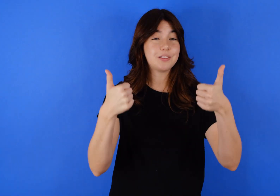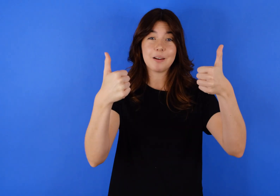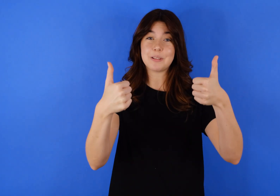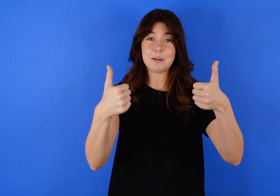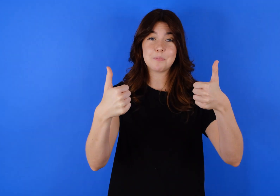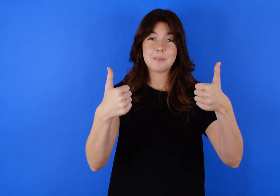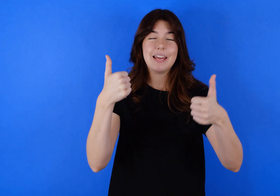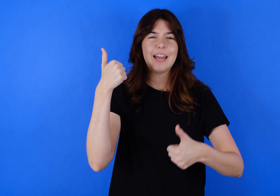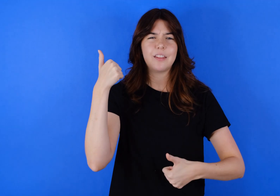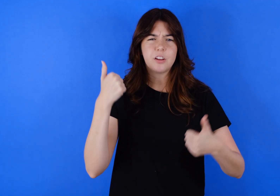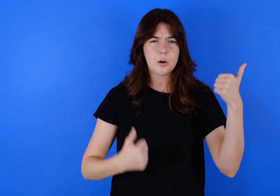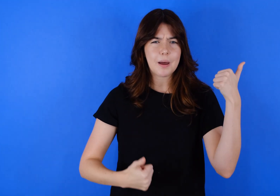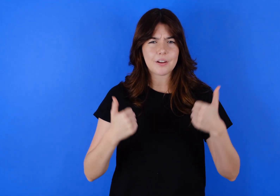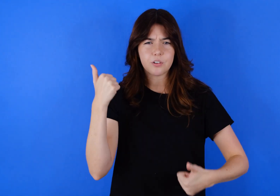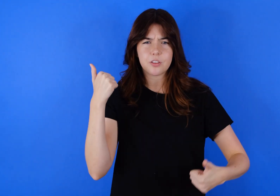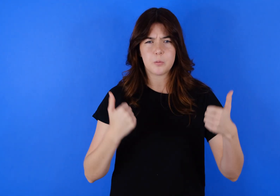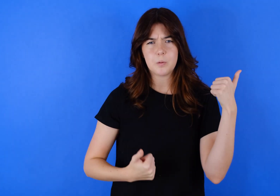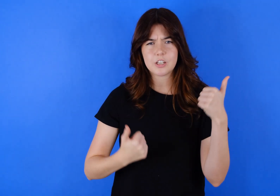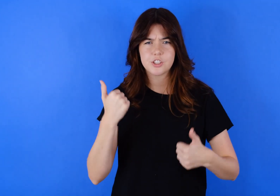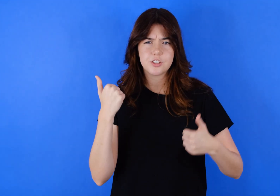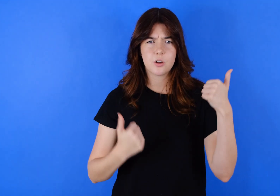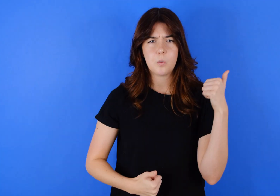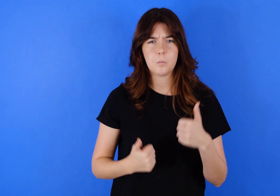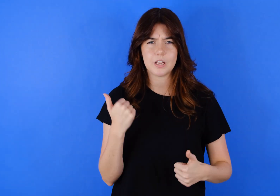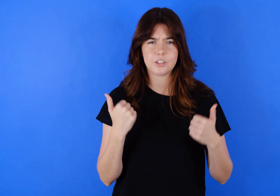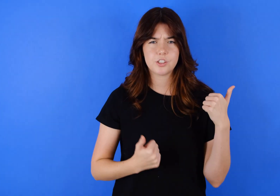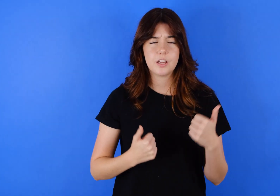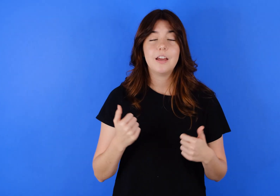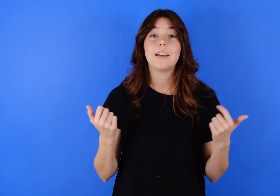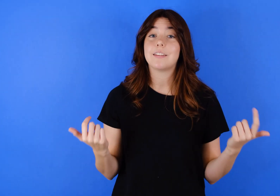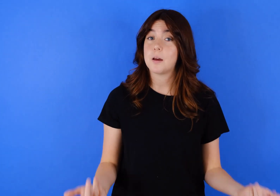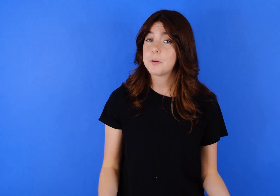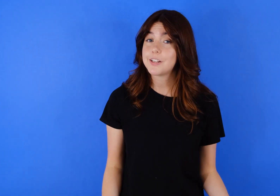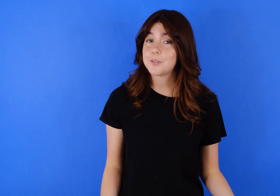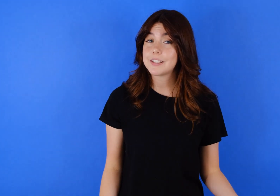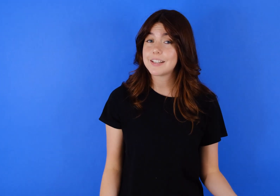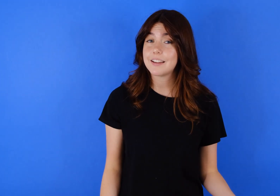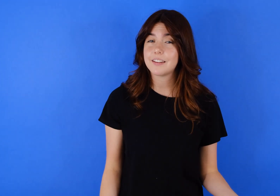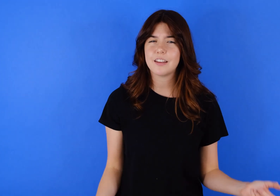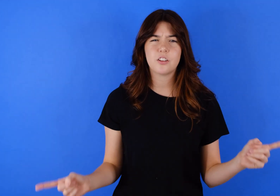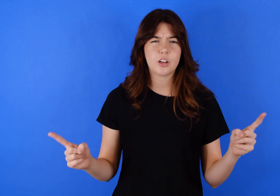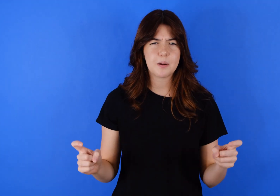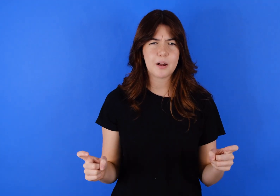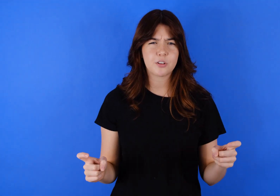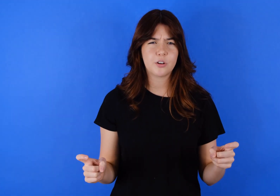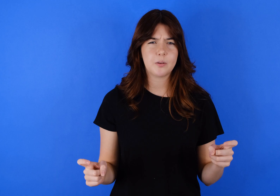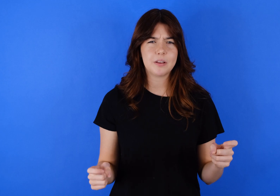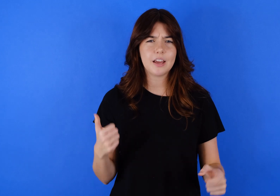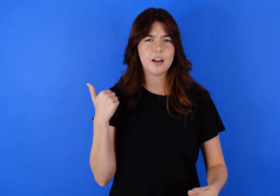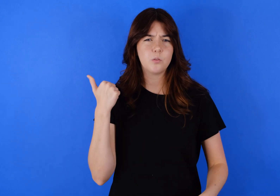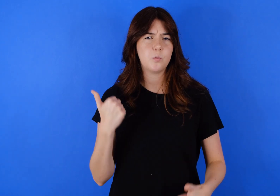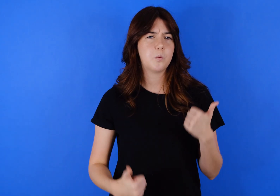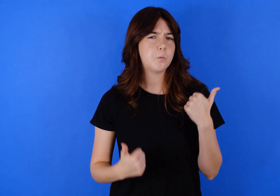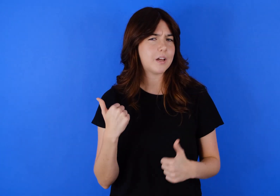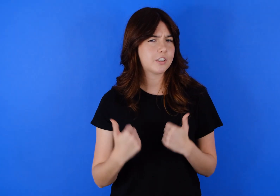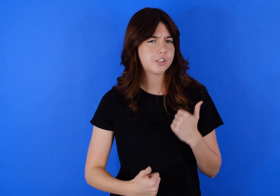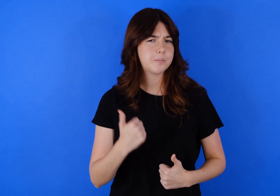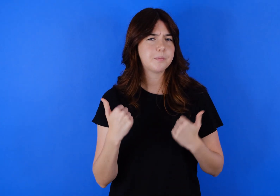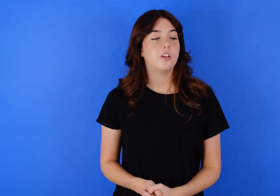thumbs up, and they go back and forth. Which. Which. It's a WH question, as I said, so your eyebrows are going to be down. Which. So